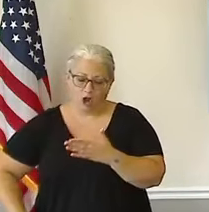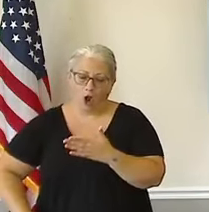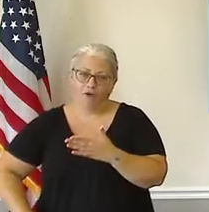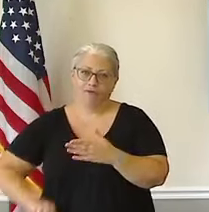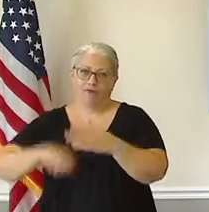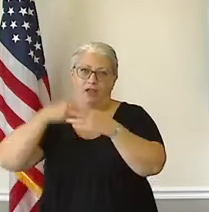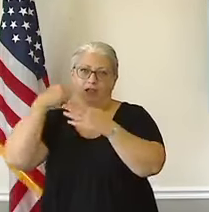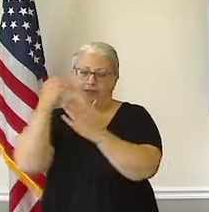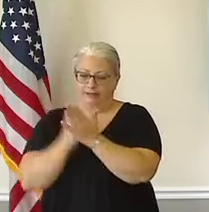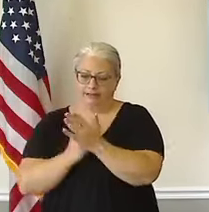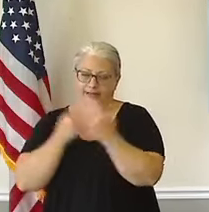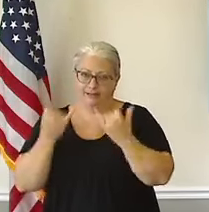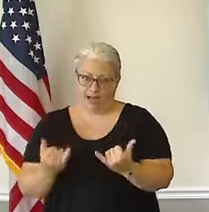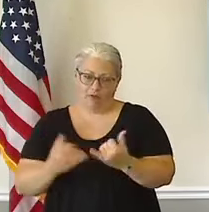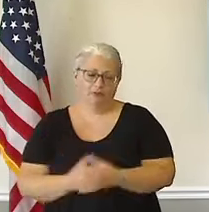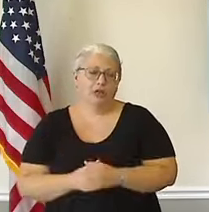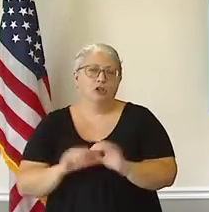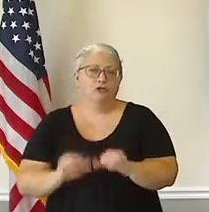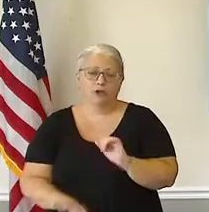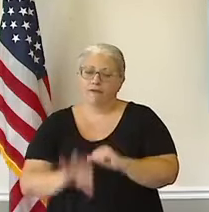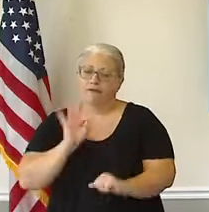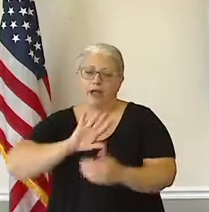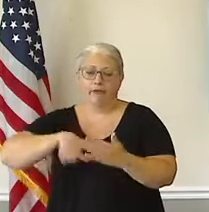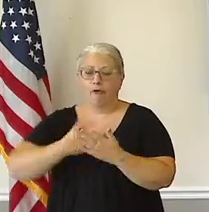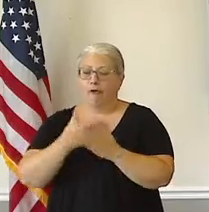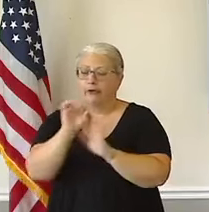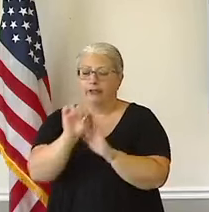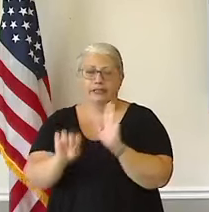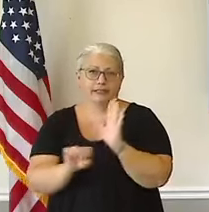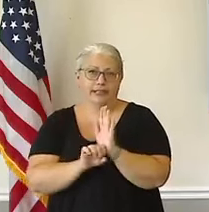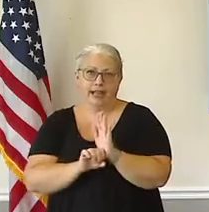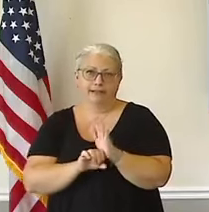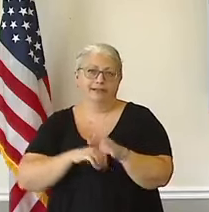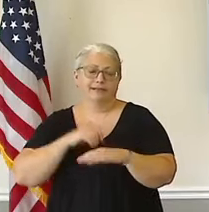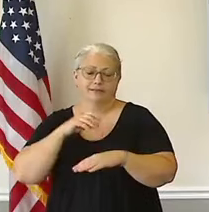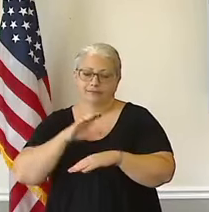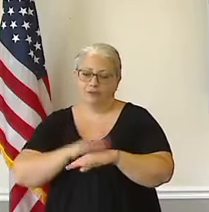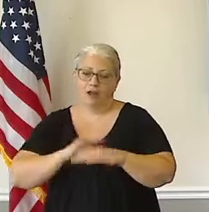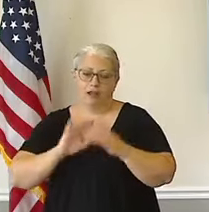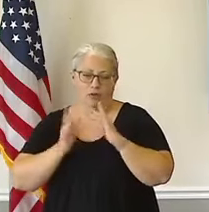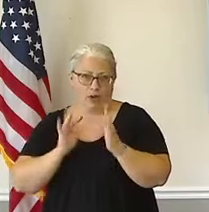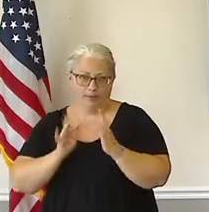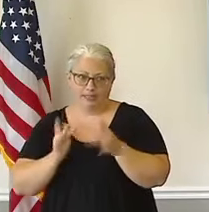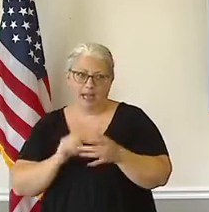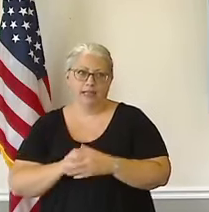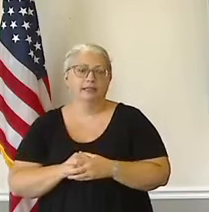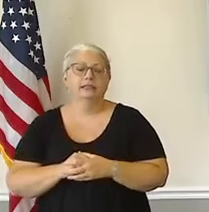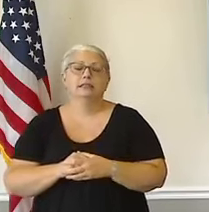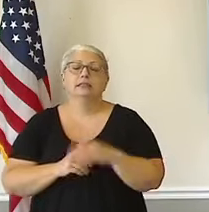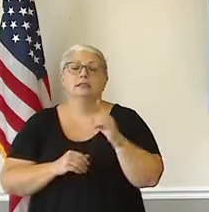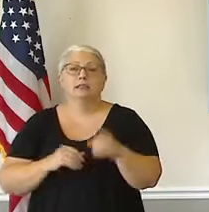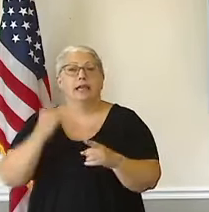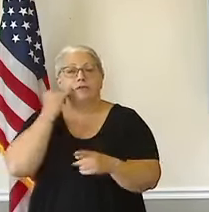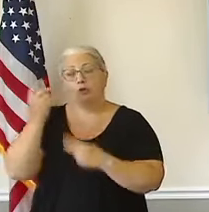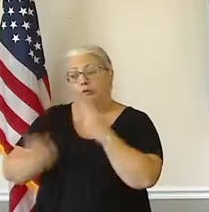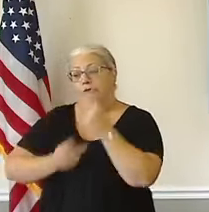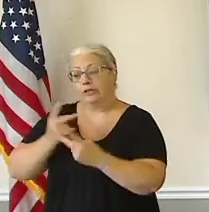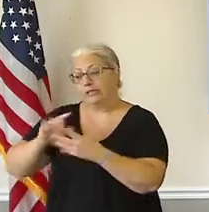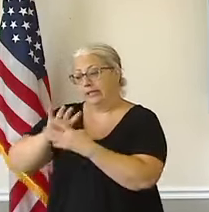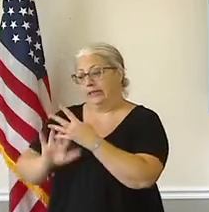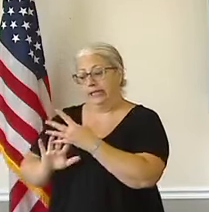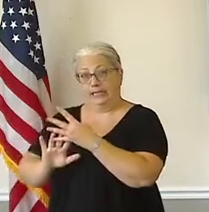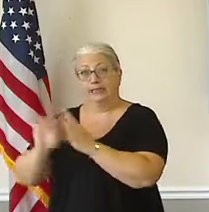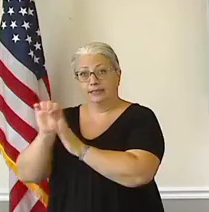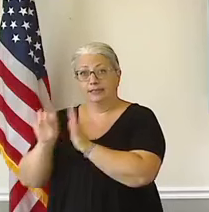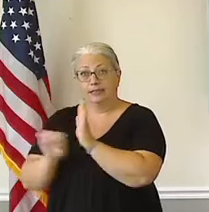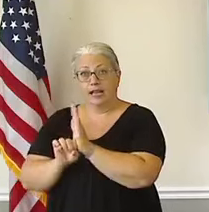State of New York website. And self-quarantine for 14 days. That is the expectation. And please, I would say